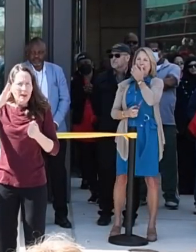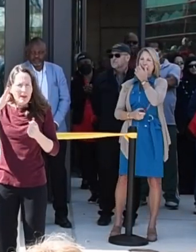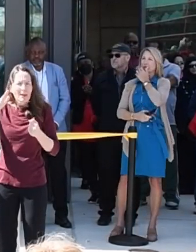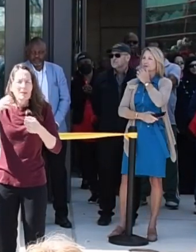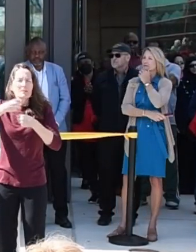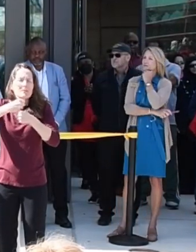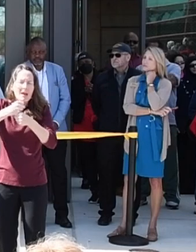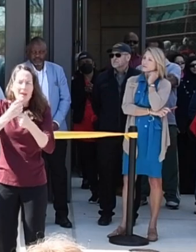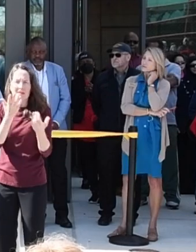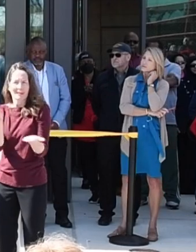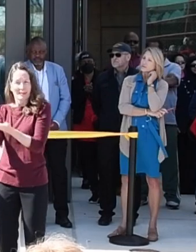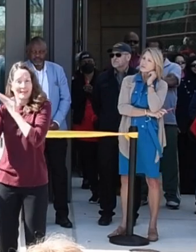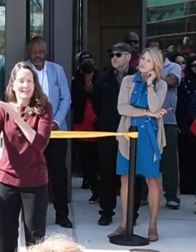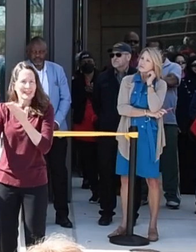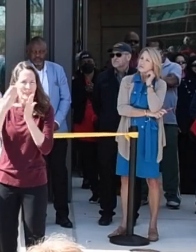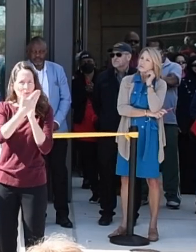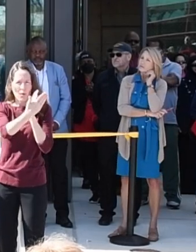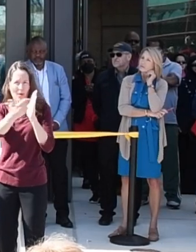these walls.